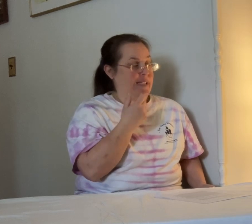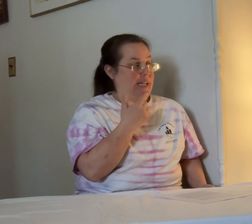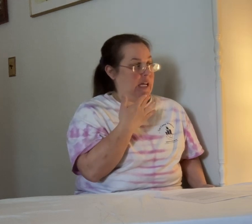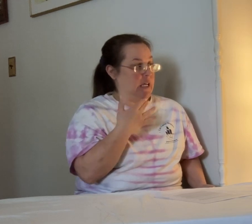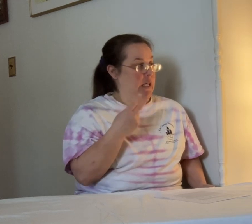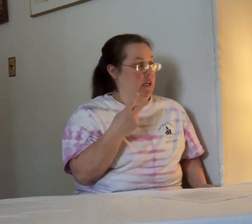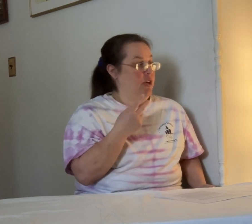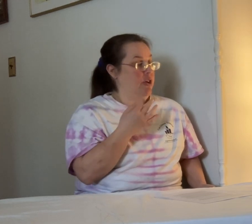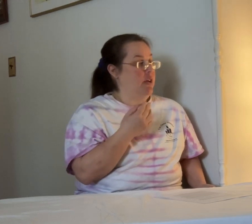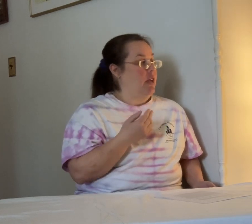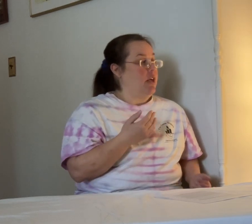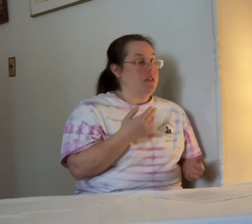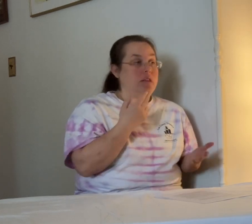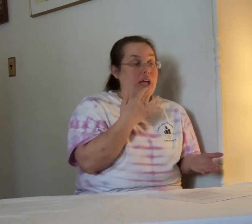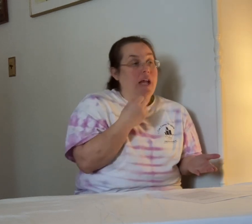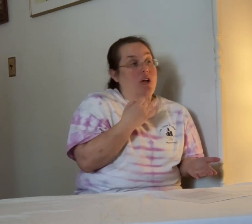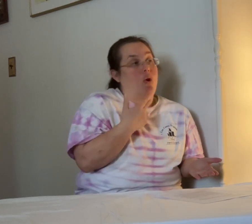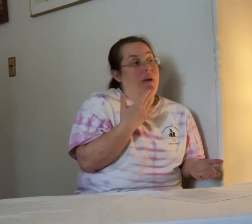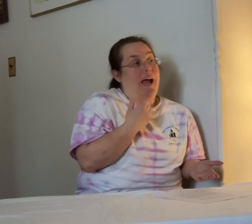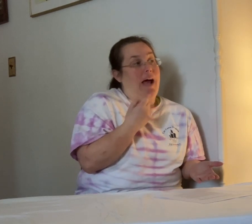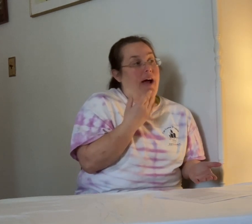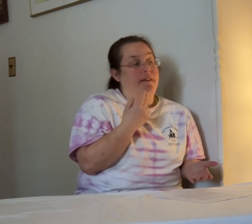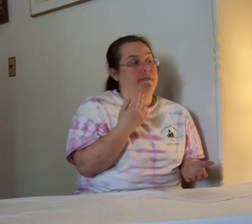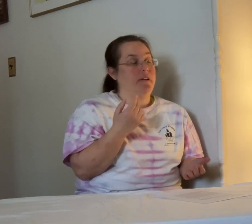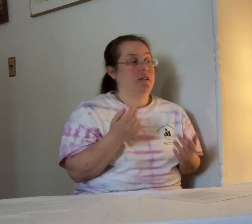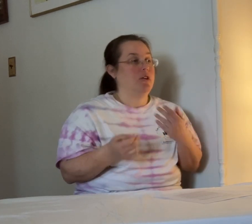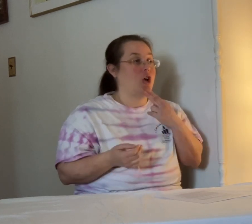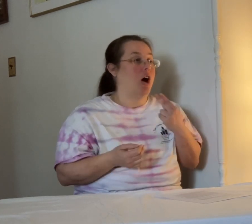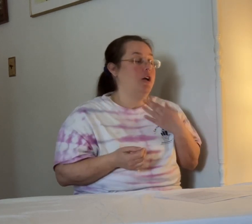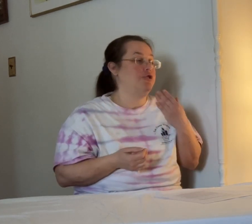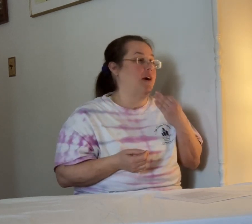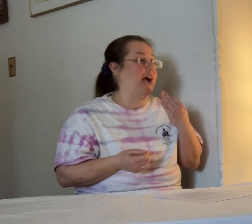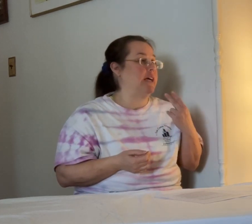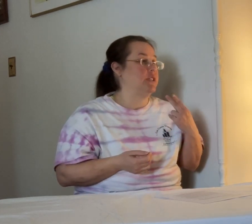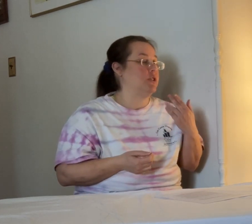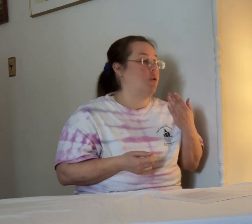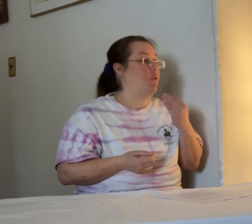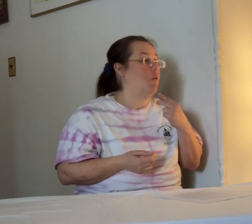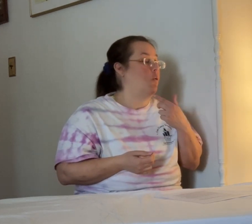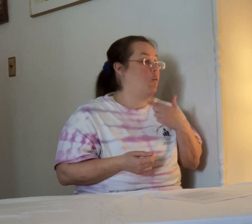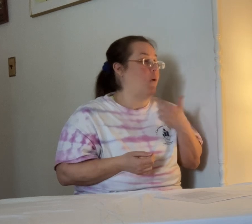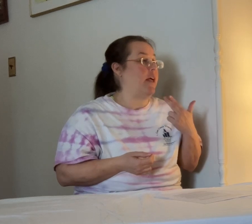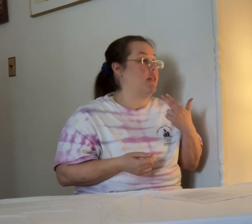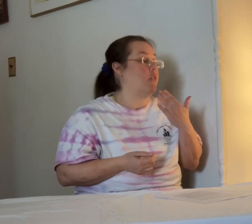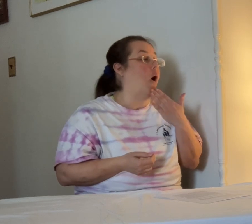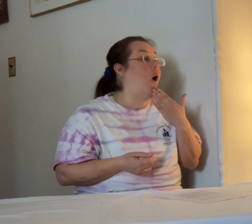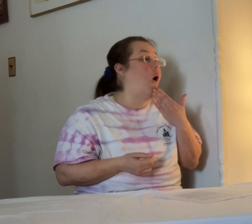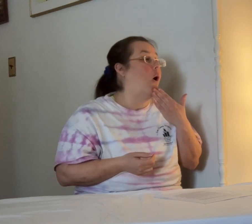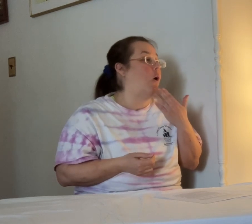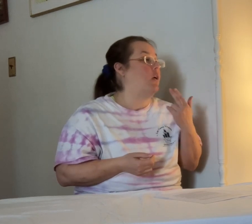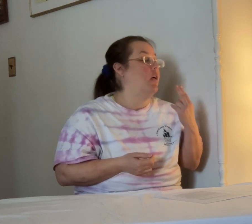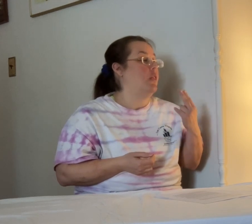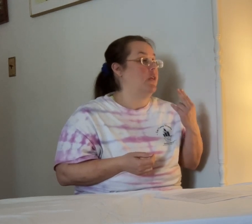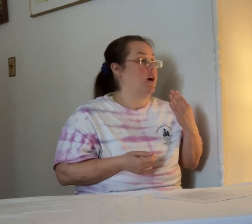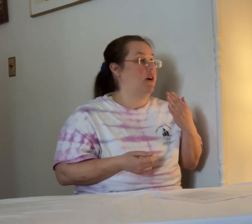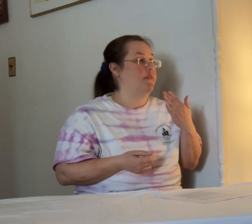Interpreting. They don't have contracts with all the